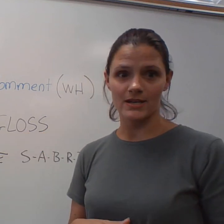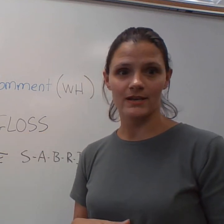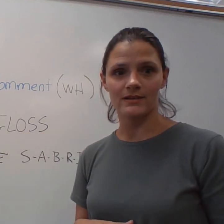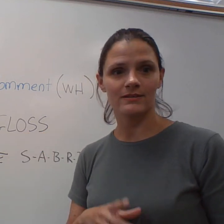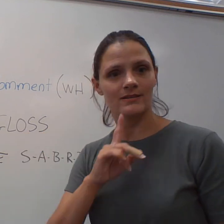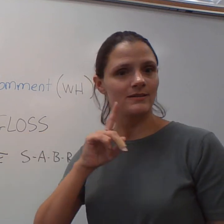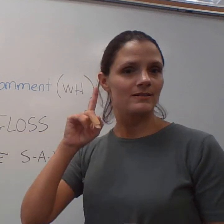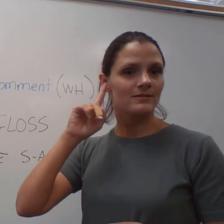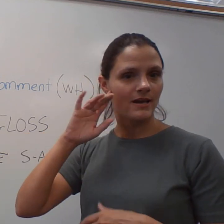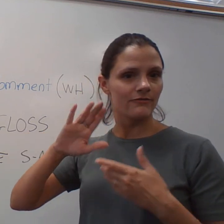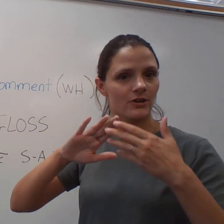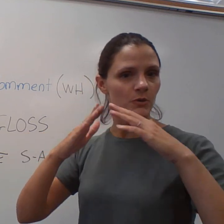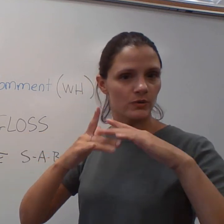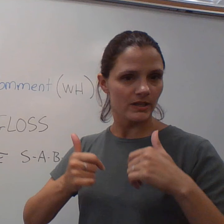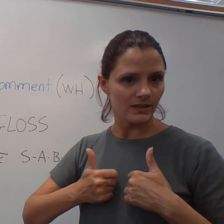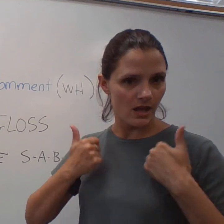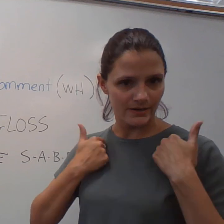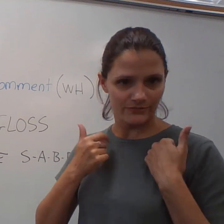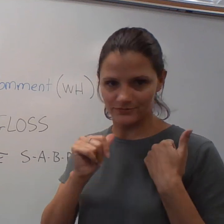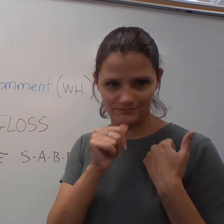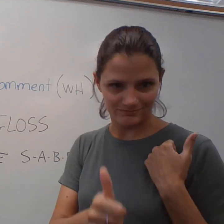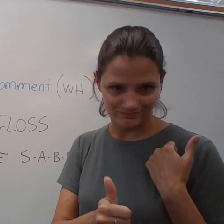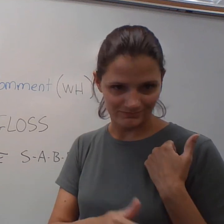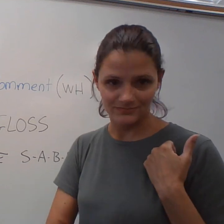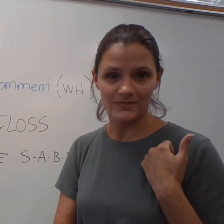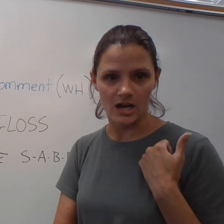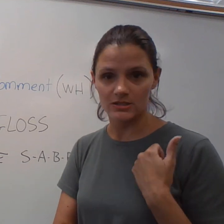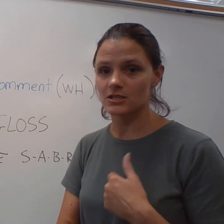everyday deaf community life. Not.